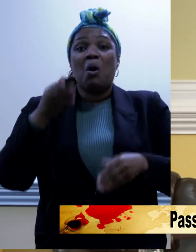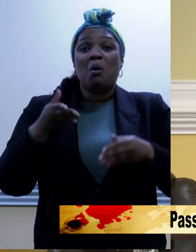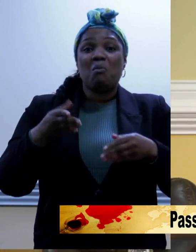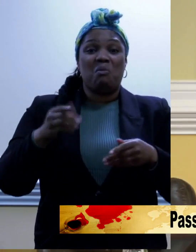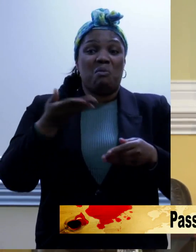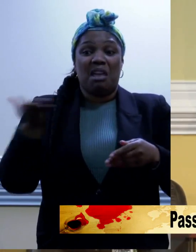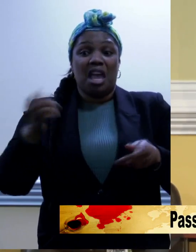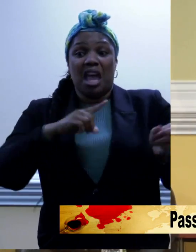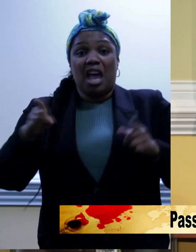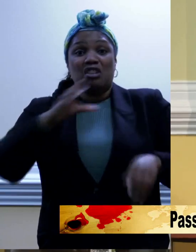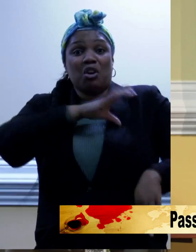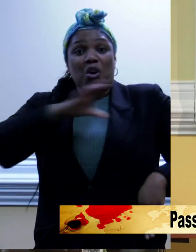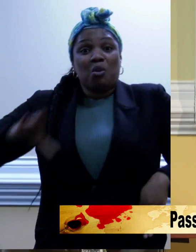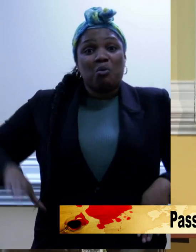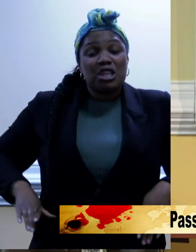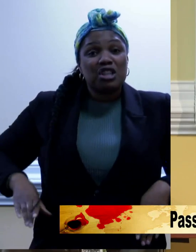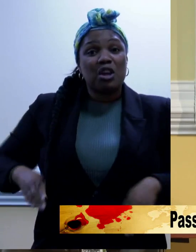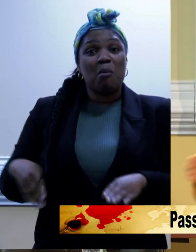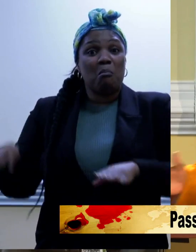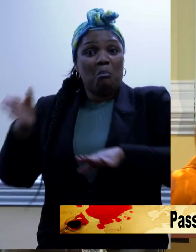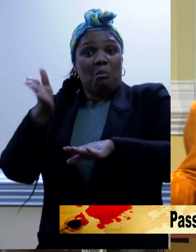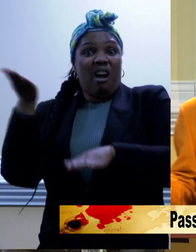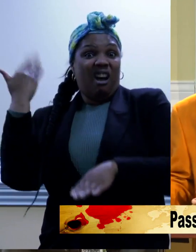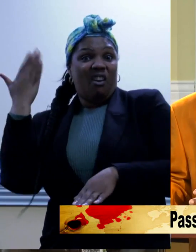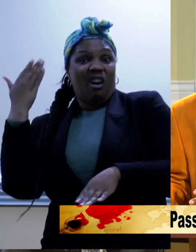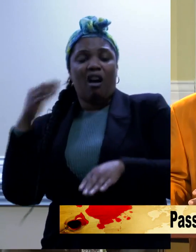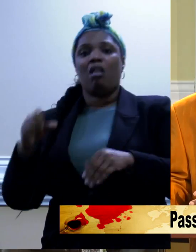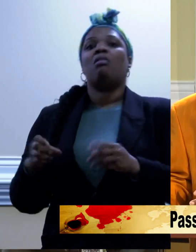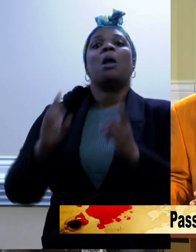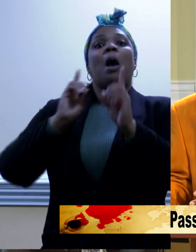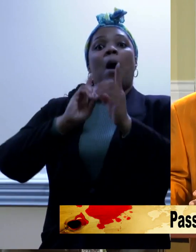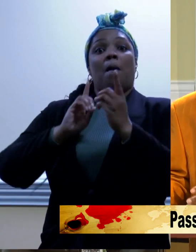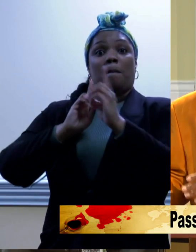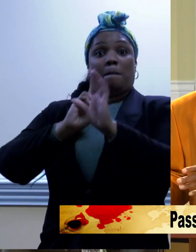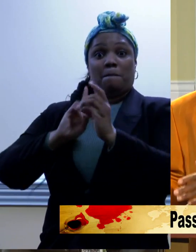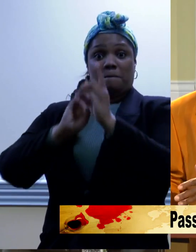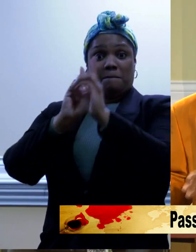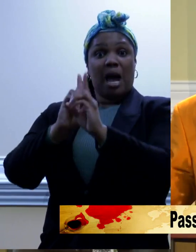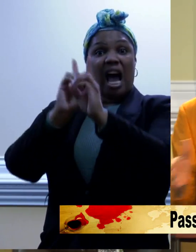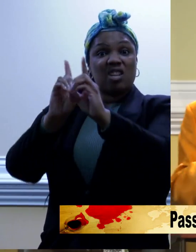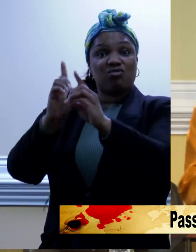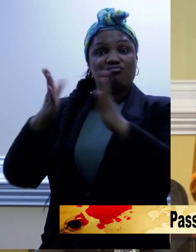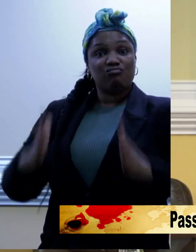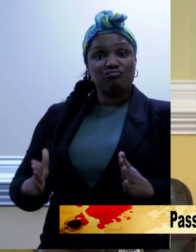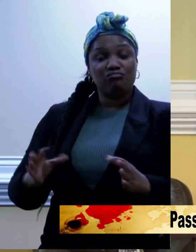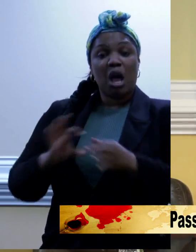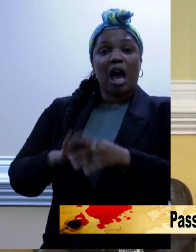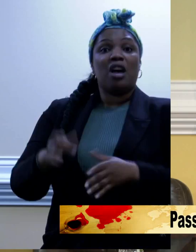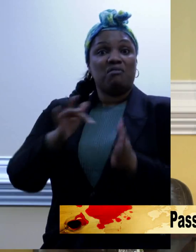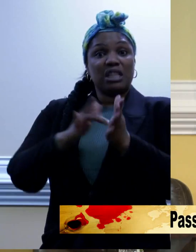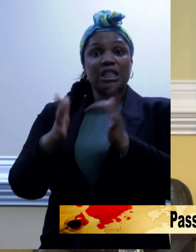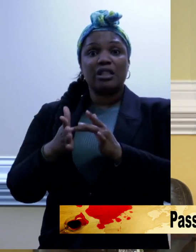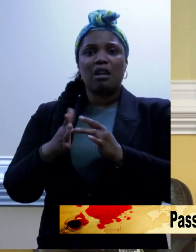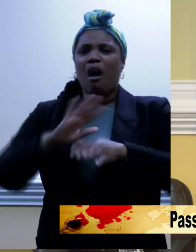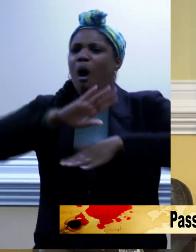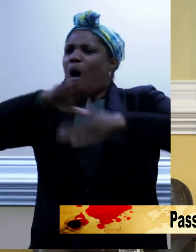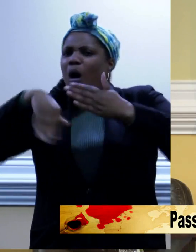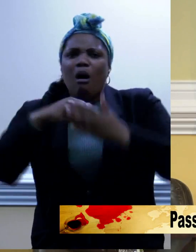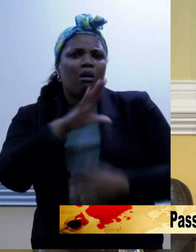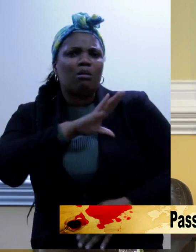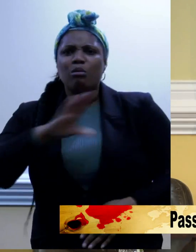before the apostles and the disciples of Jesus. And all of the Christians, sisters and